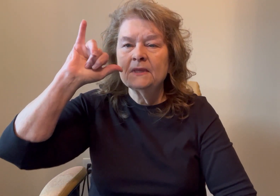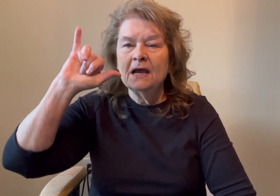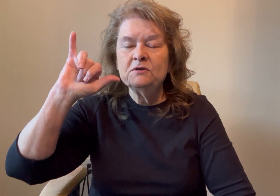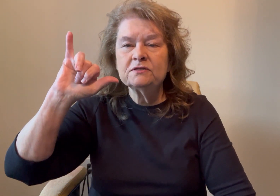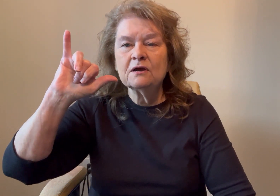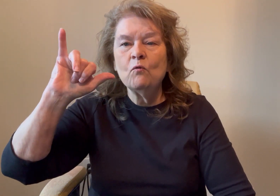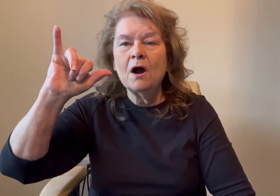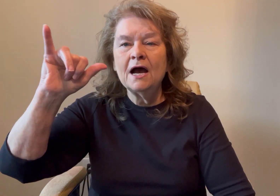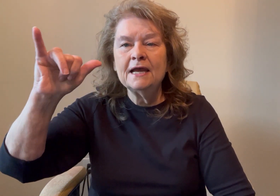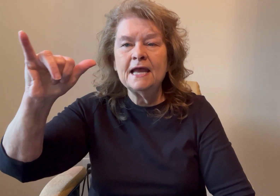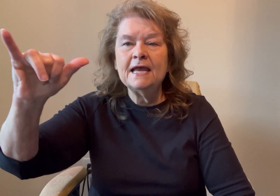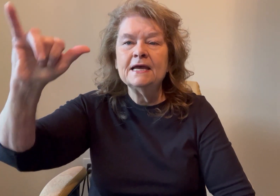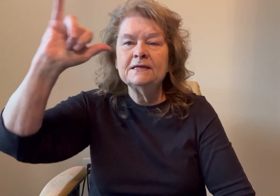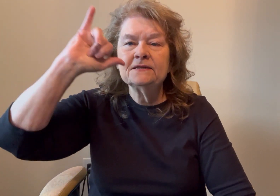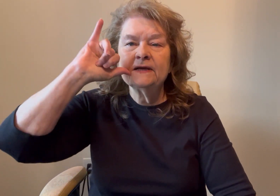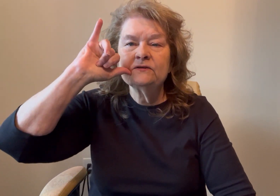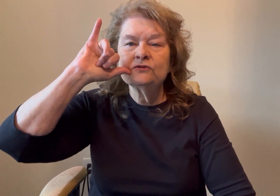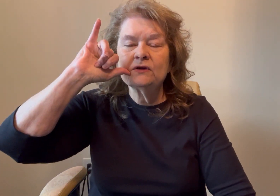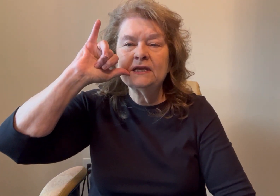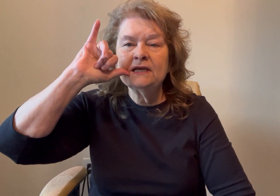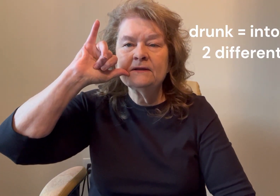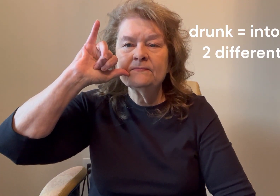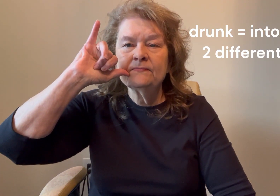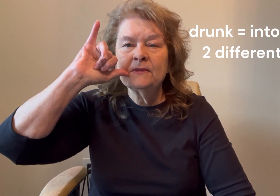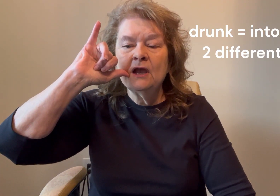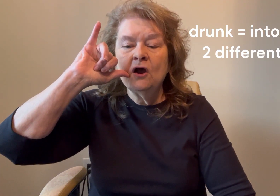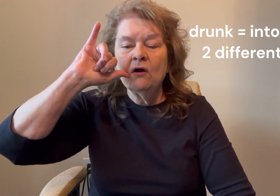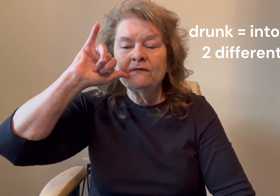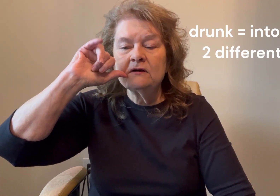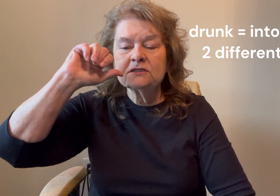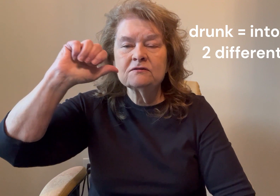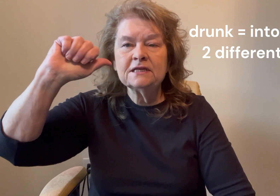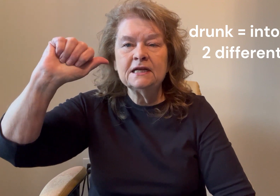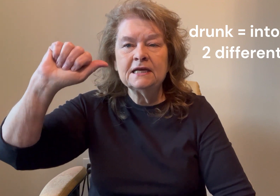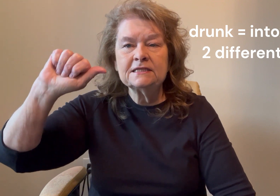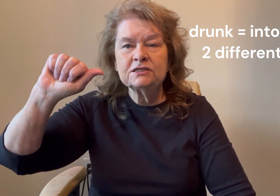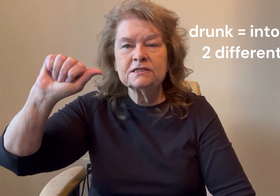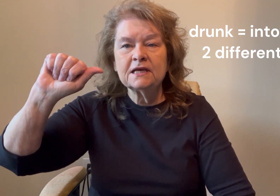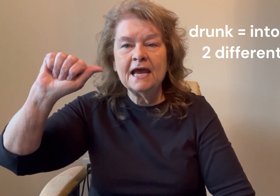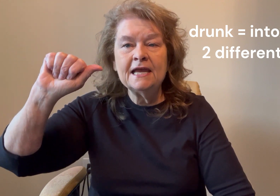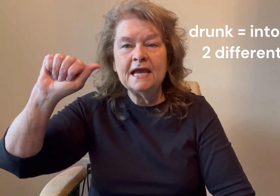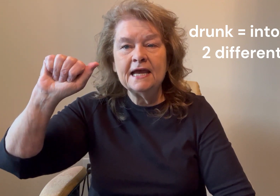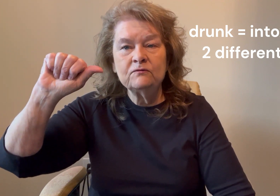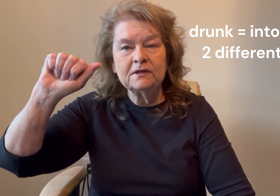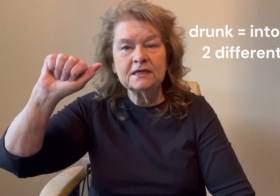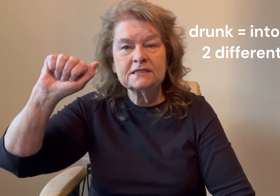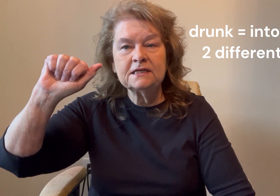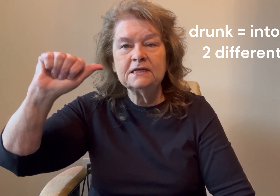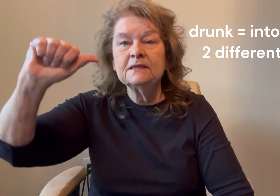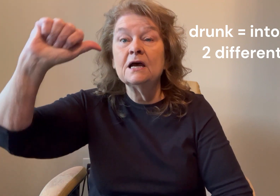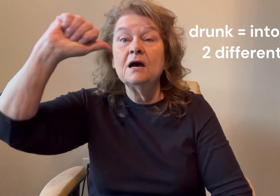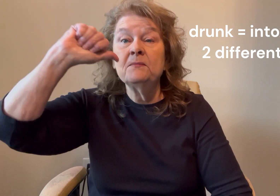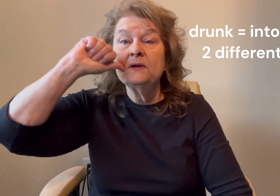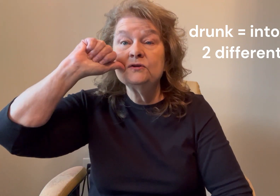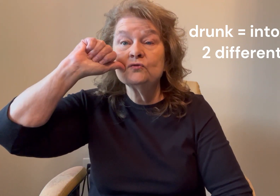I'm using a Y hand like you're drinking. Or I've also seen it as just the A hand with the extended thumb,